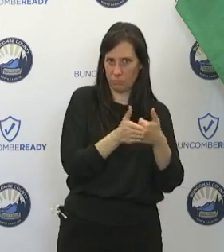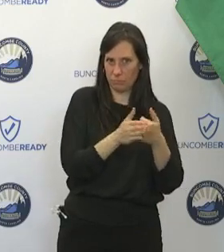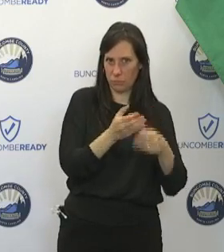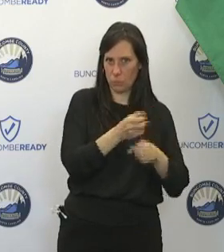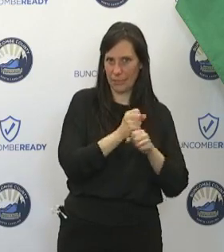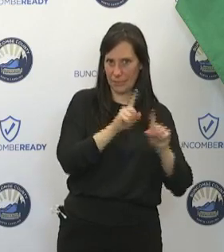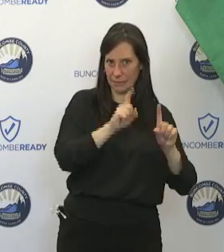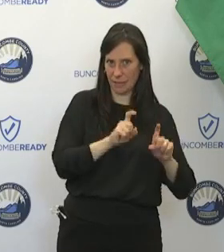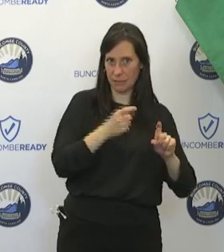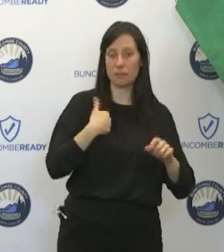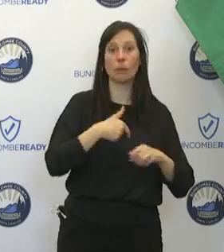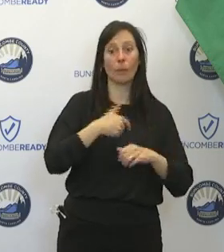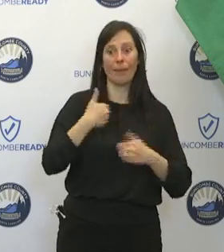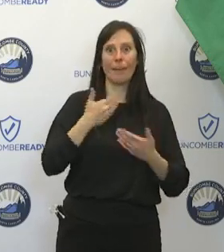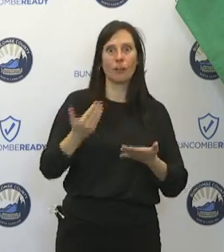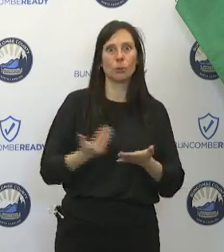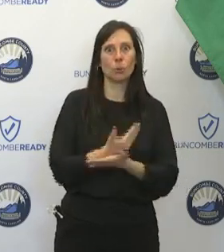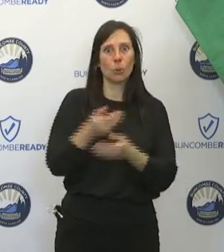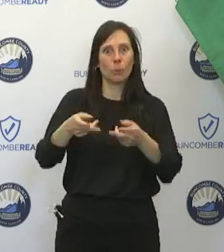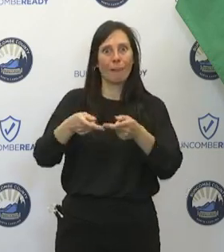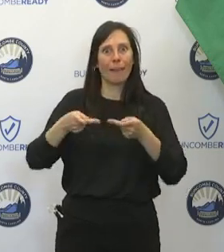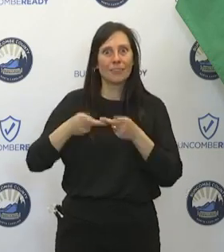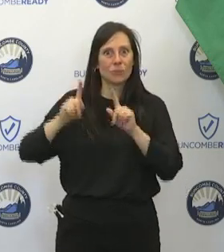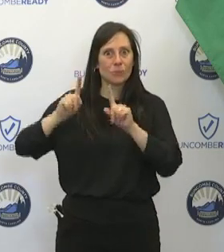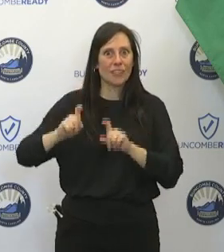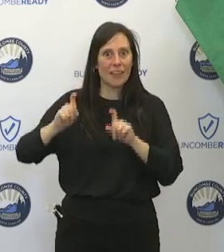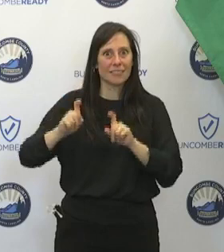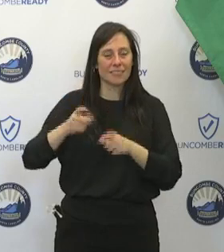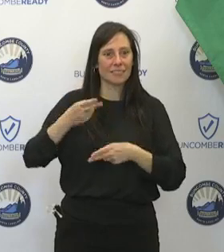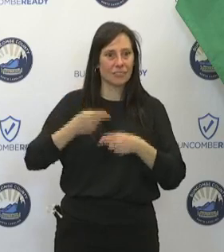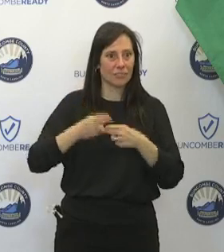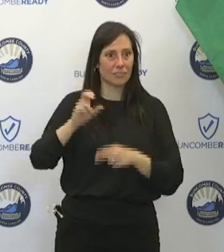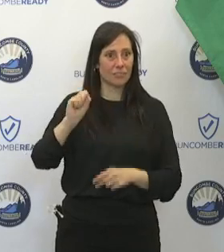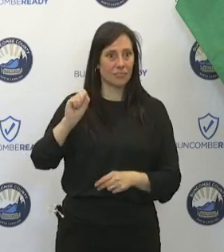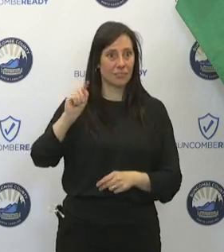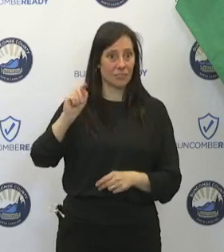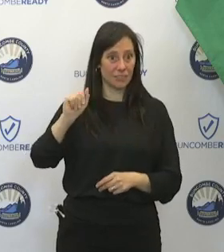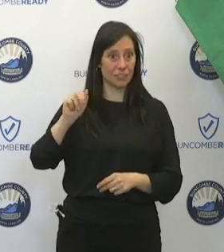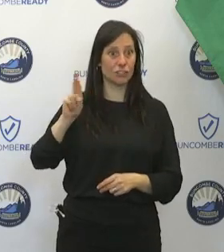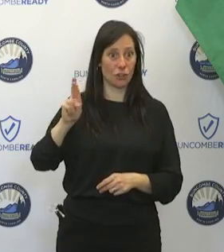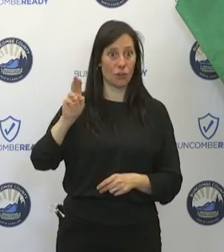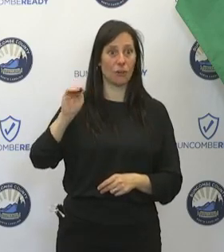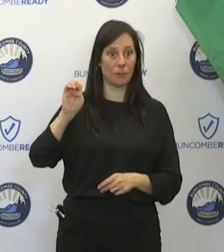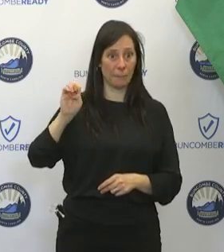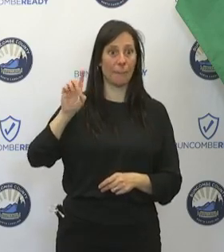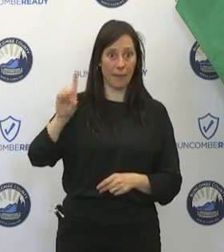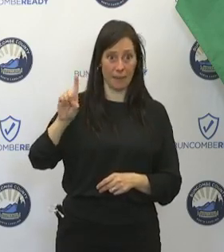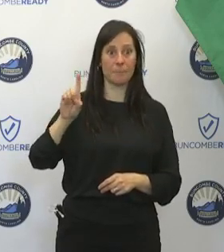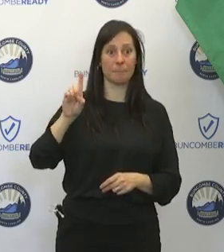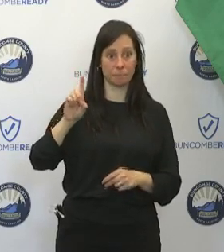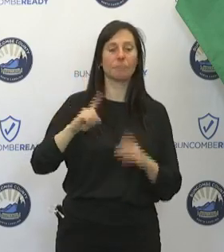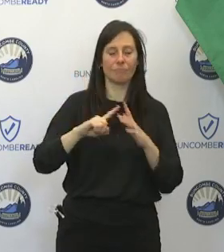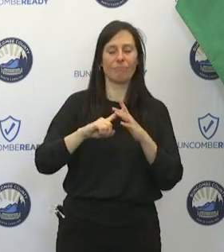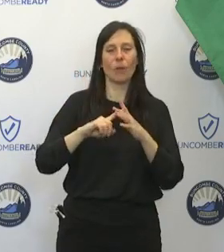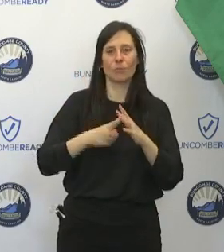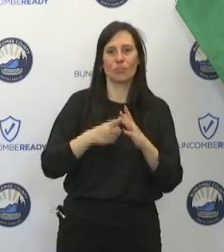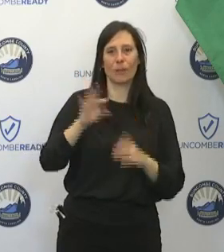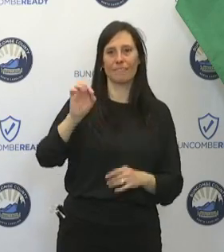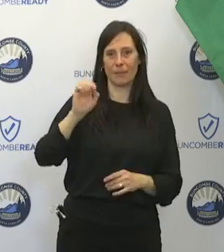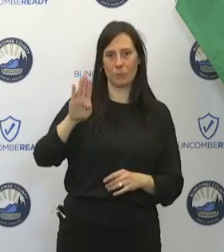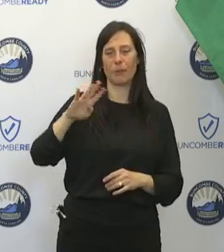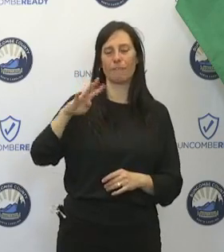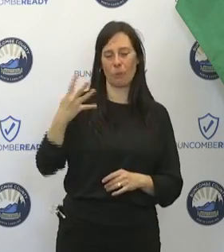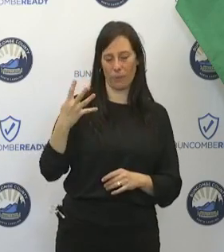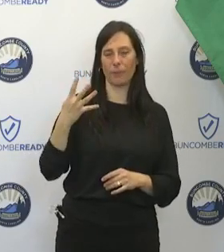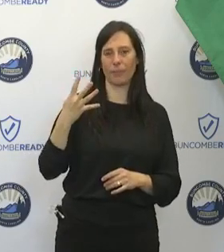establish additional testing partners in our area. And beginning February 4th, StarMed, a